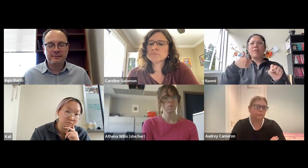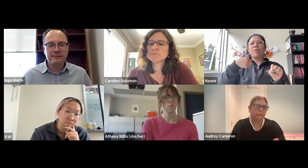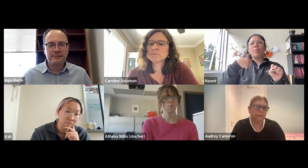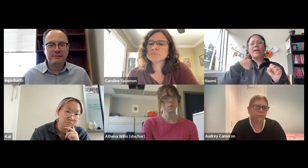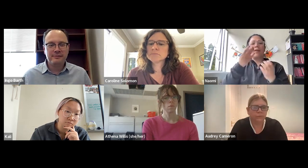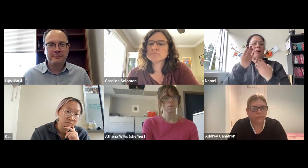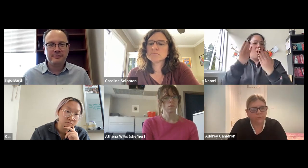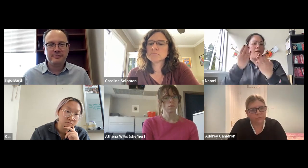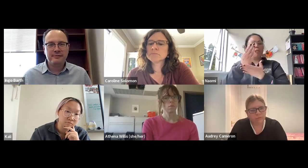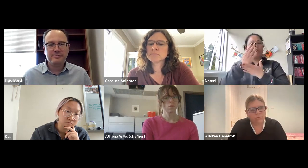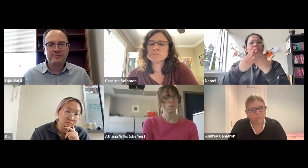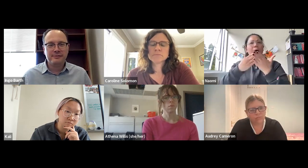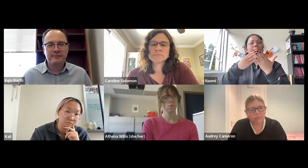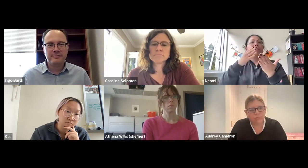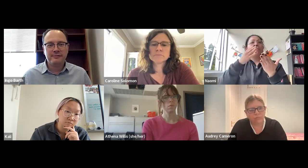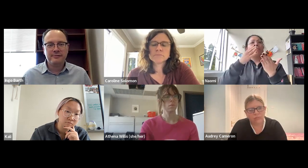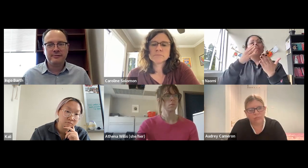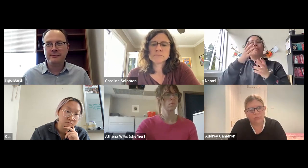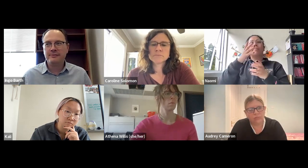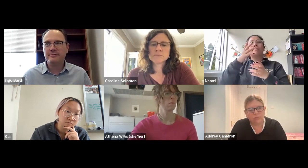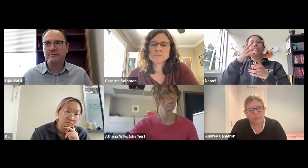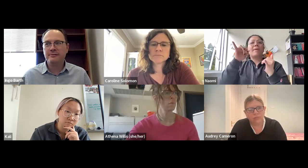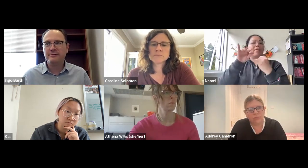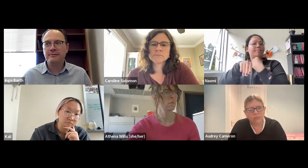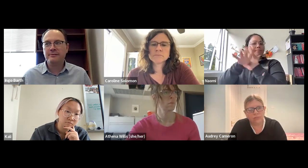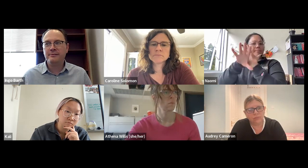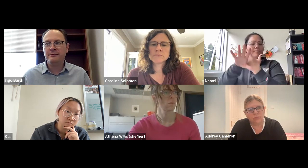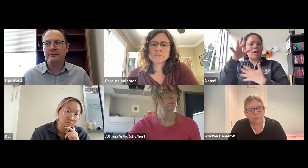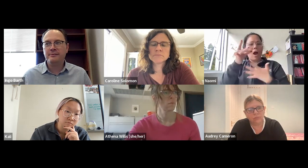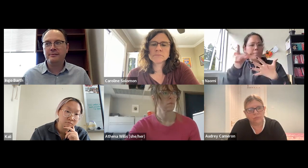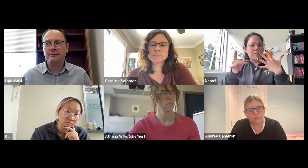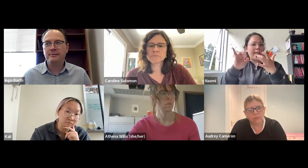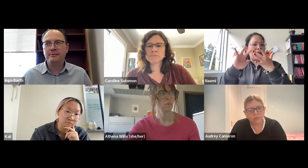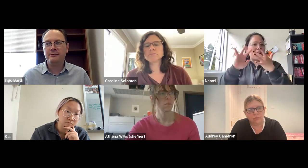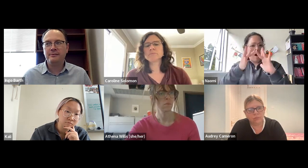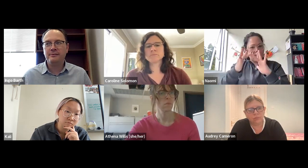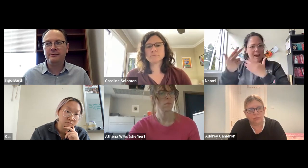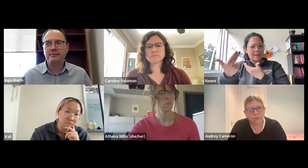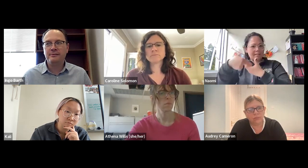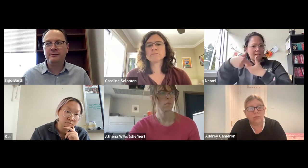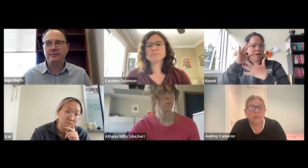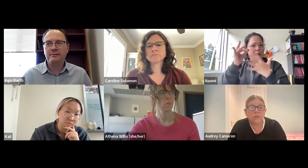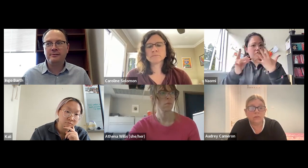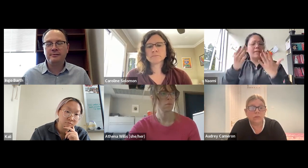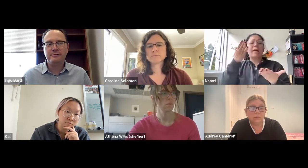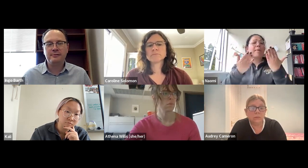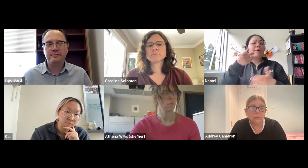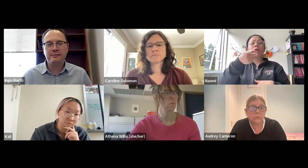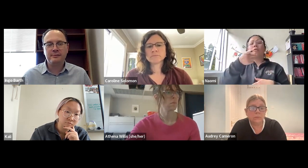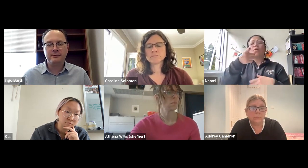Okay, but you know, could we offer some opportunity or a virtual option so that people could